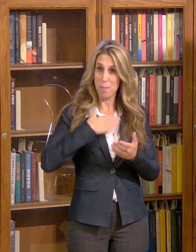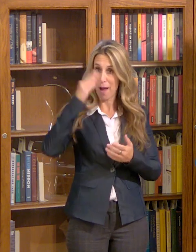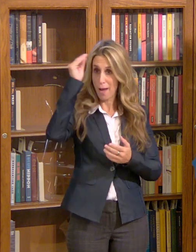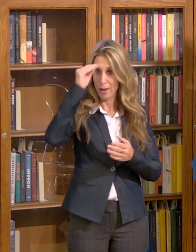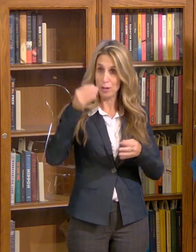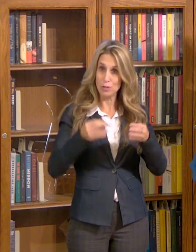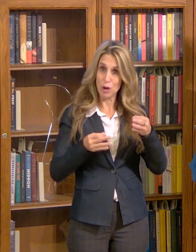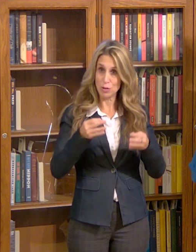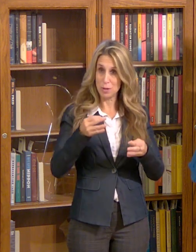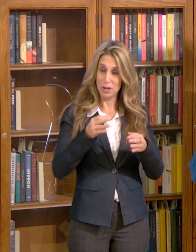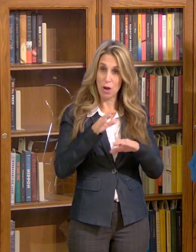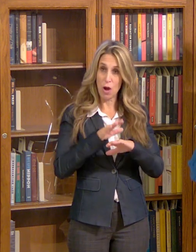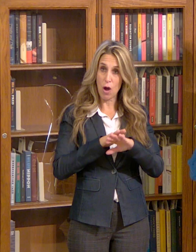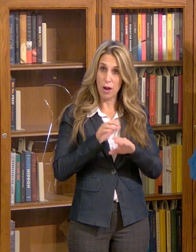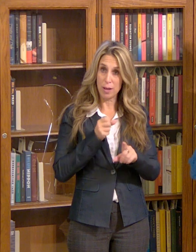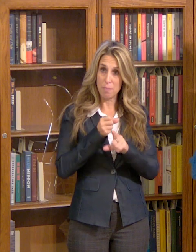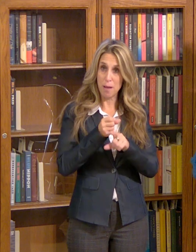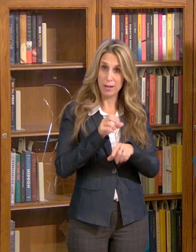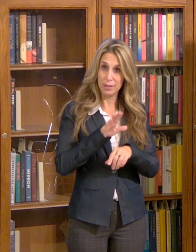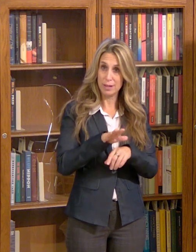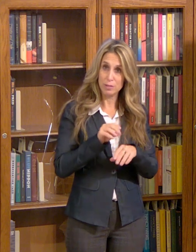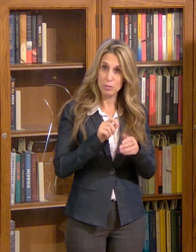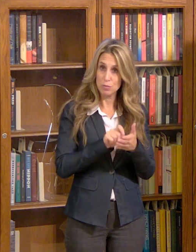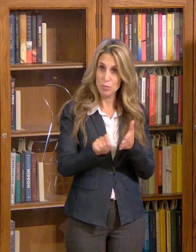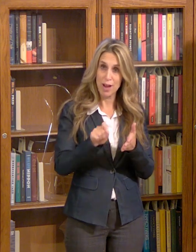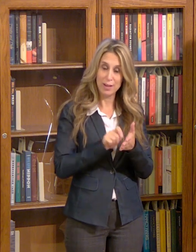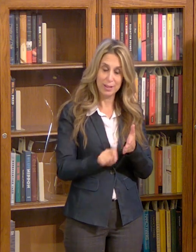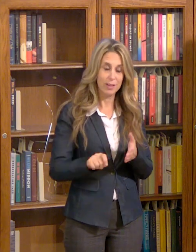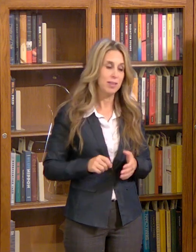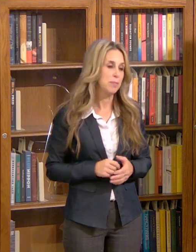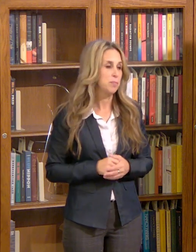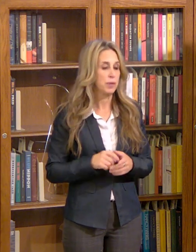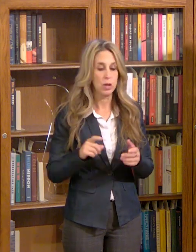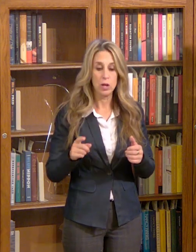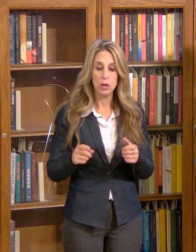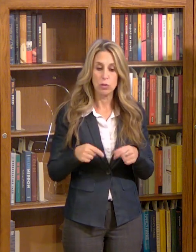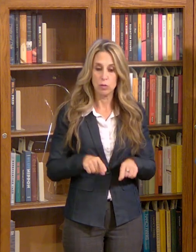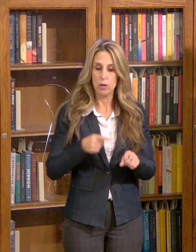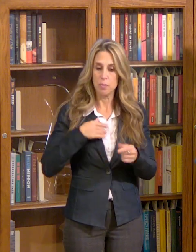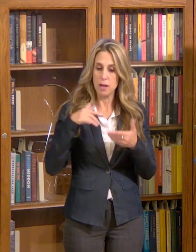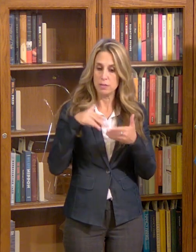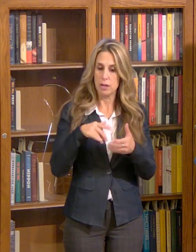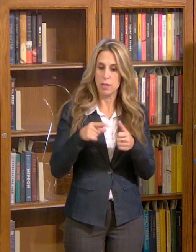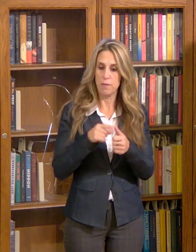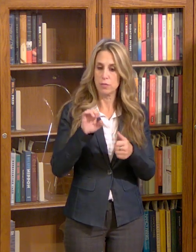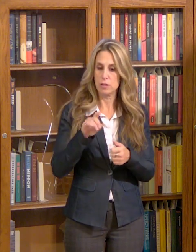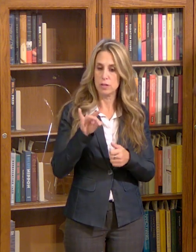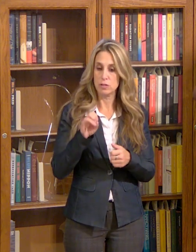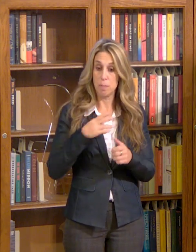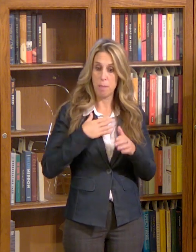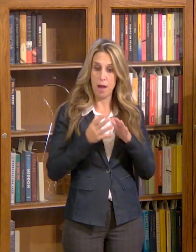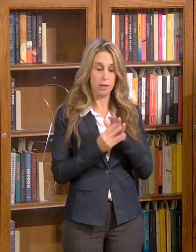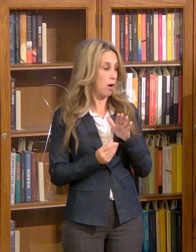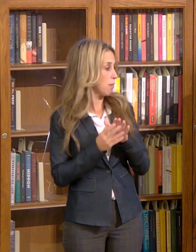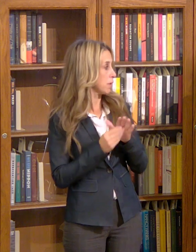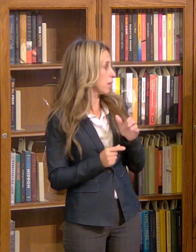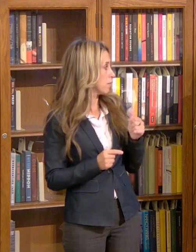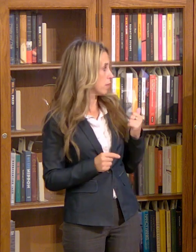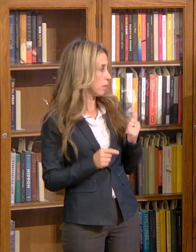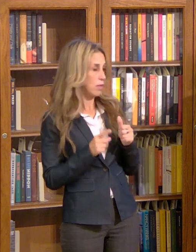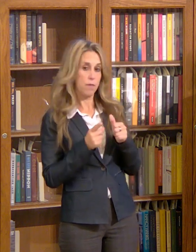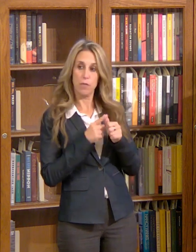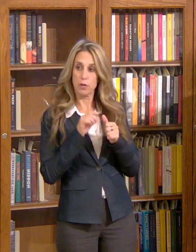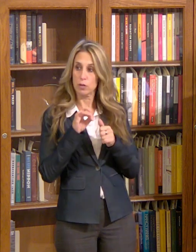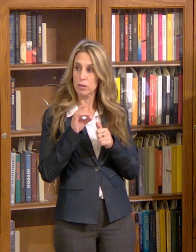affected his his writing um in my study of the first edition and this is my copy of the first edition